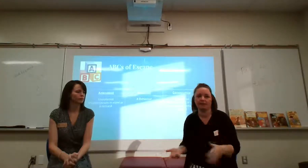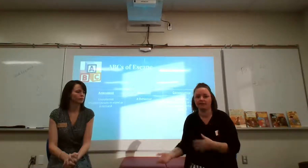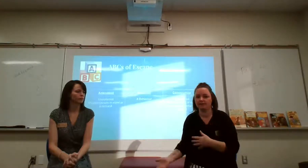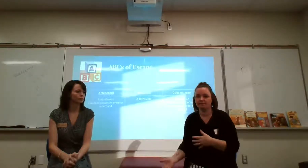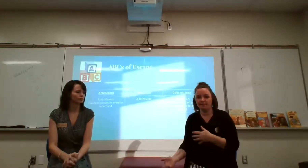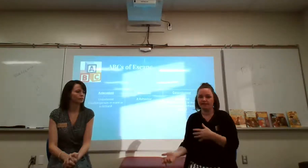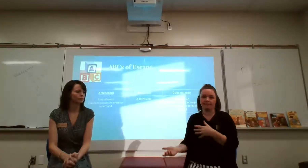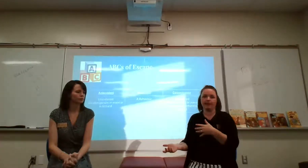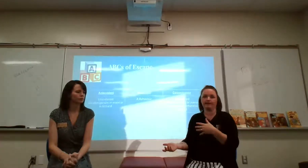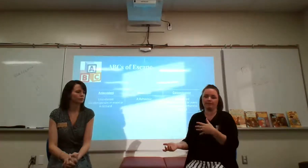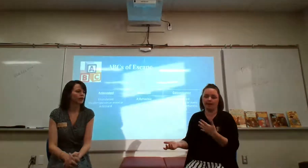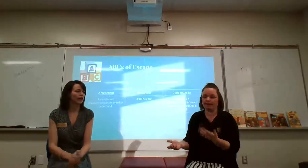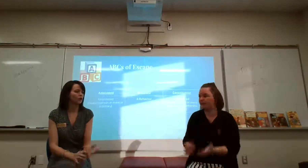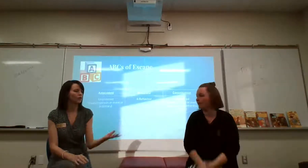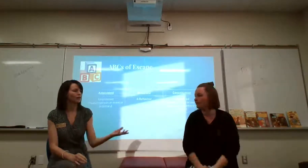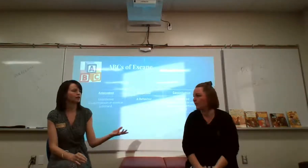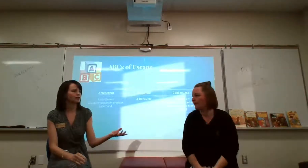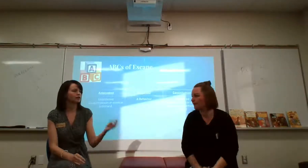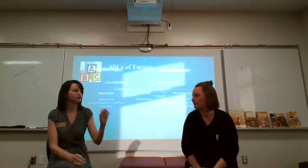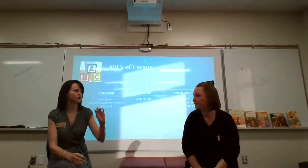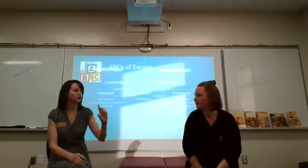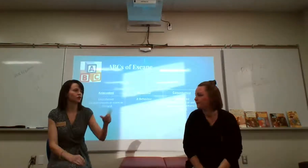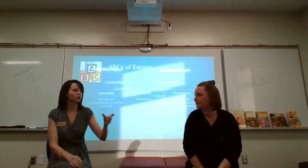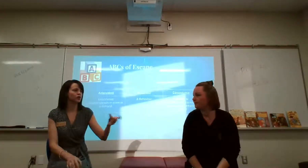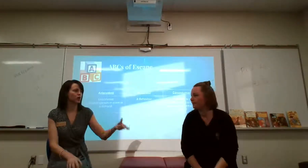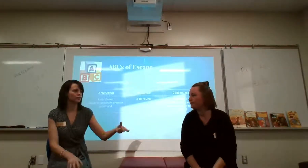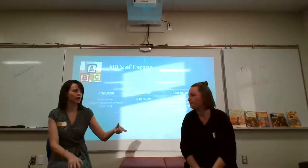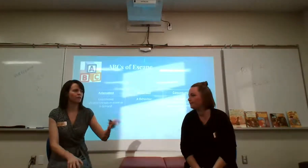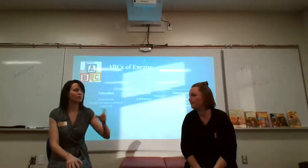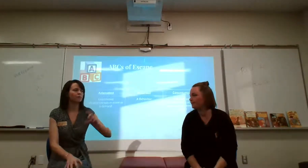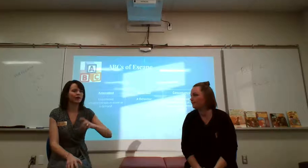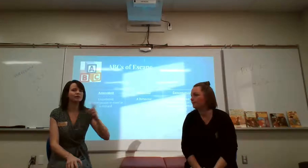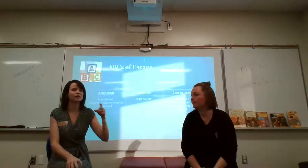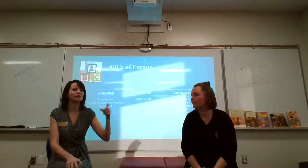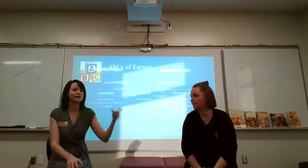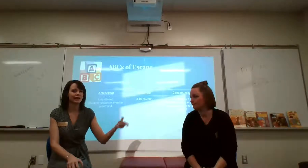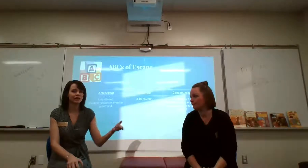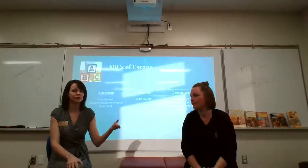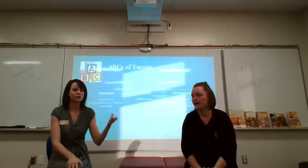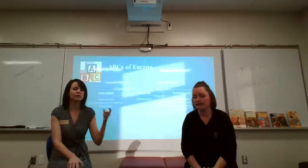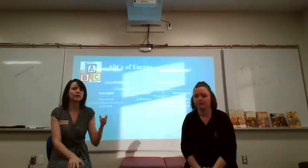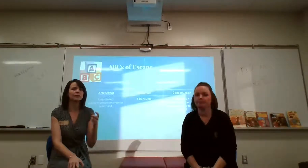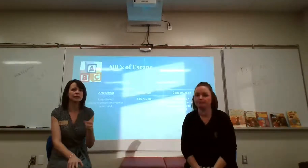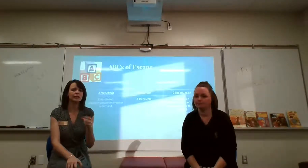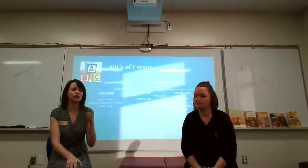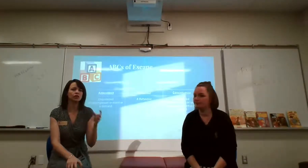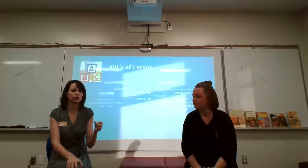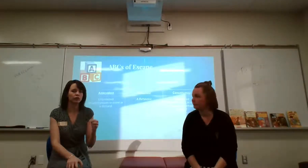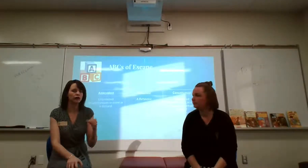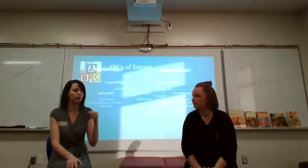can accept that. And we make decisions on all those time frames based on data. So we take data currently on where